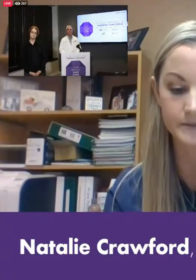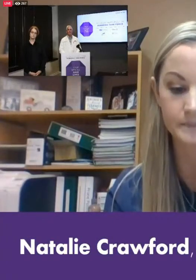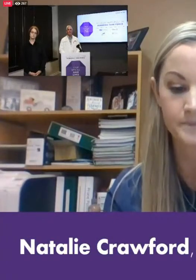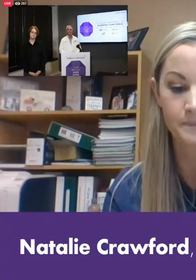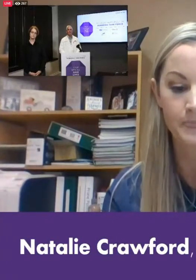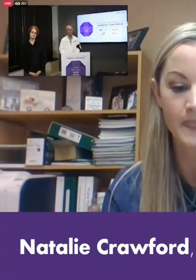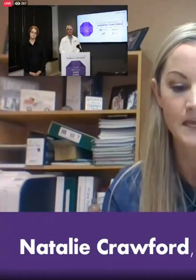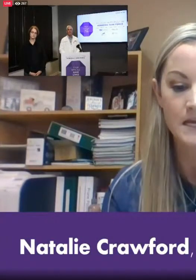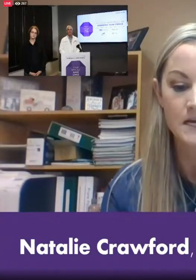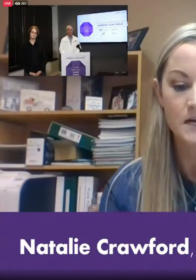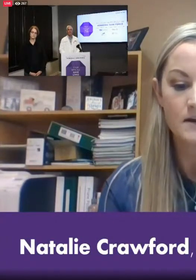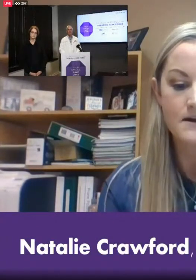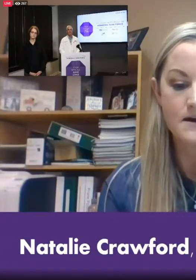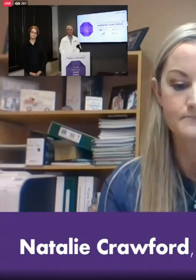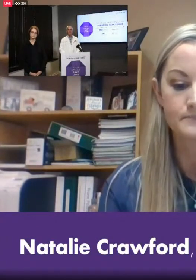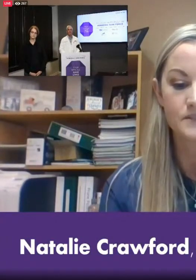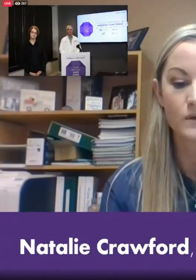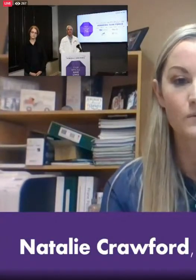to the ICU.